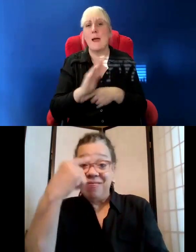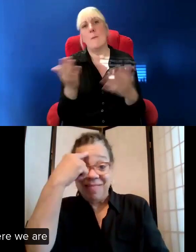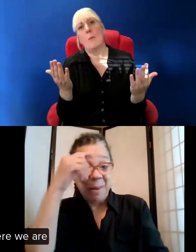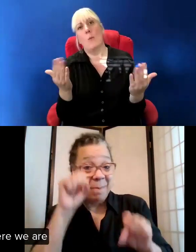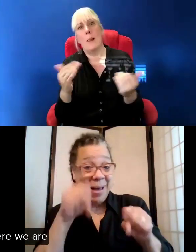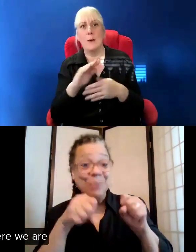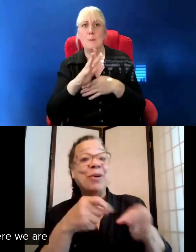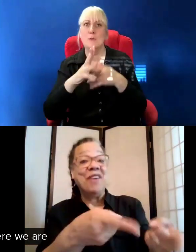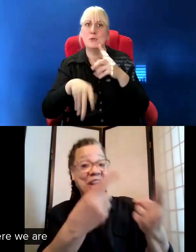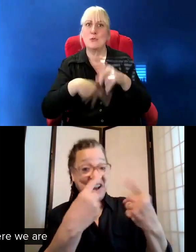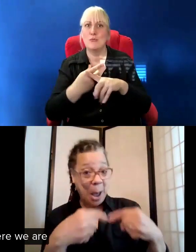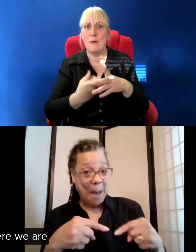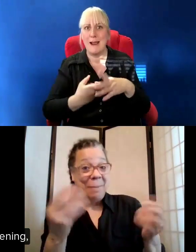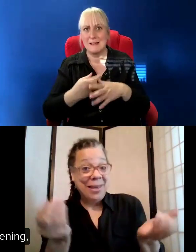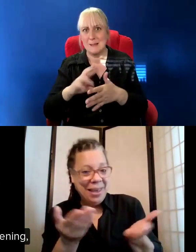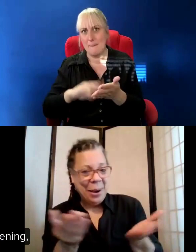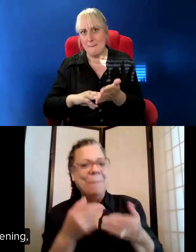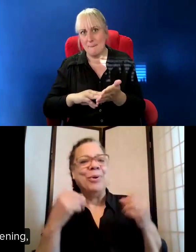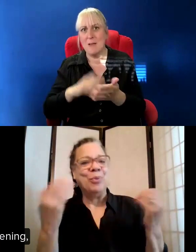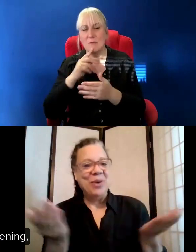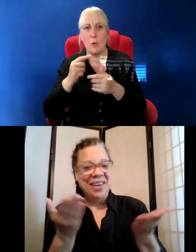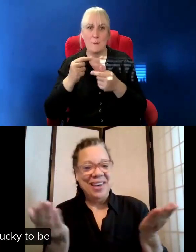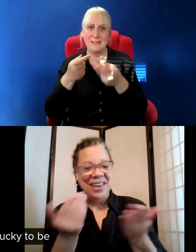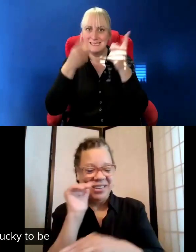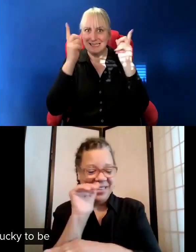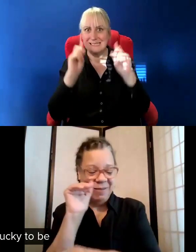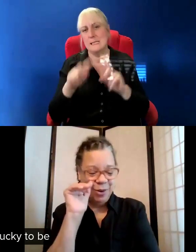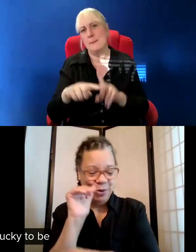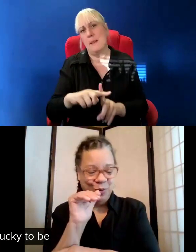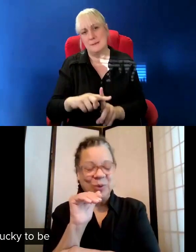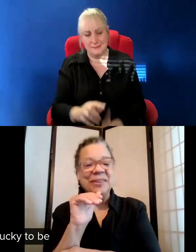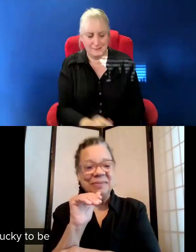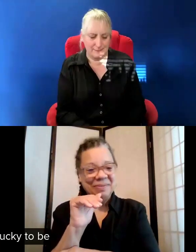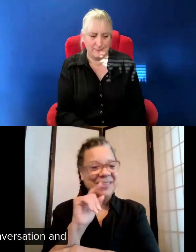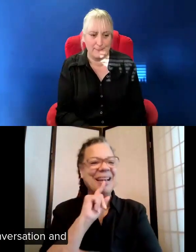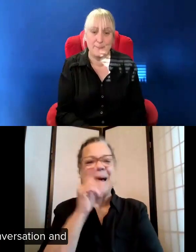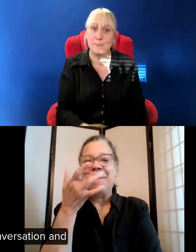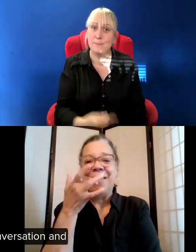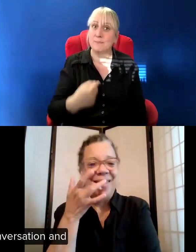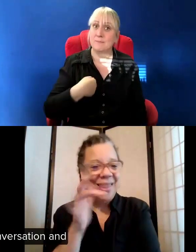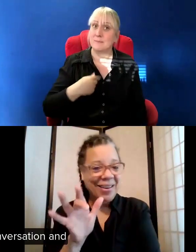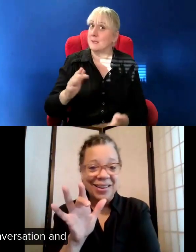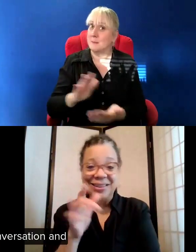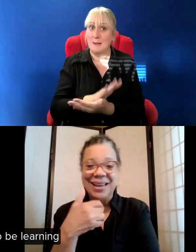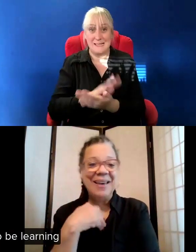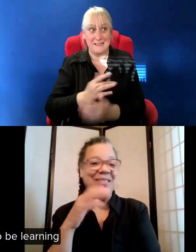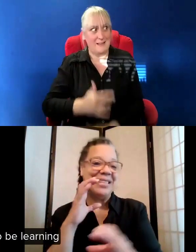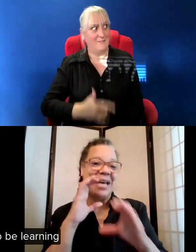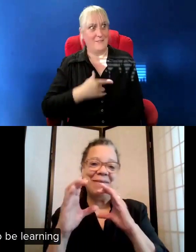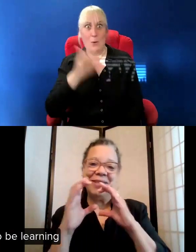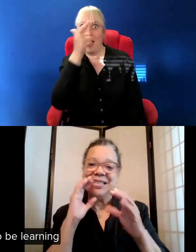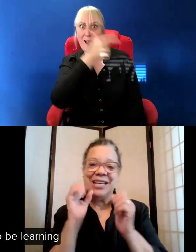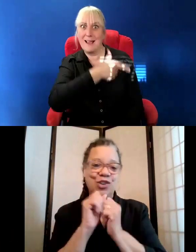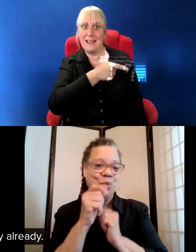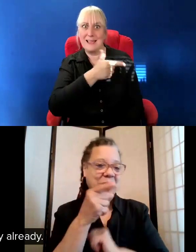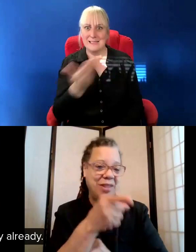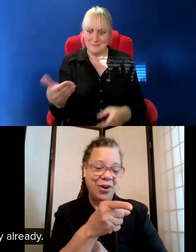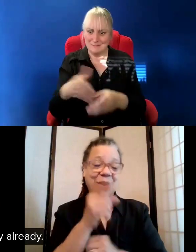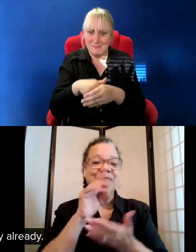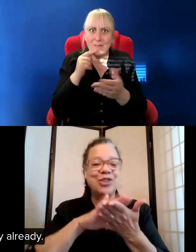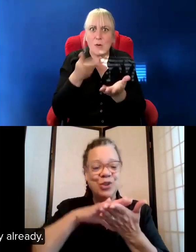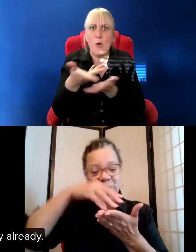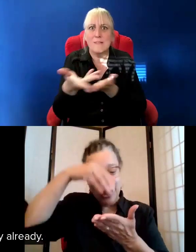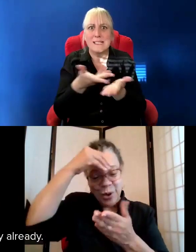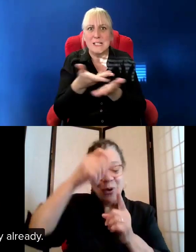possible. And yet here we are this evening. I feel very lucky to be having this conversation, and even more to be learning from